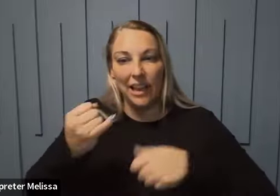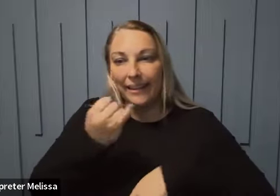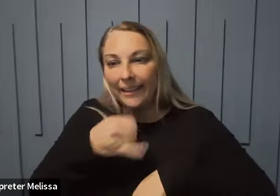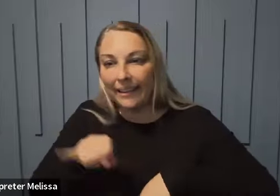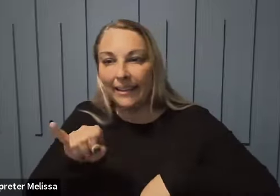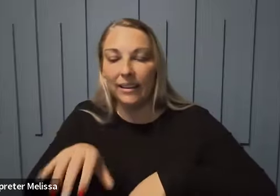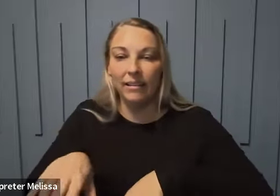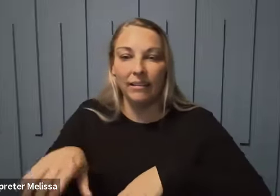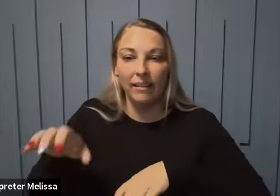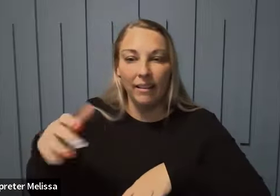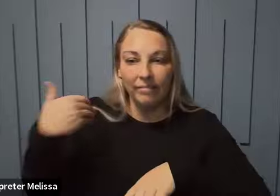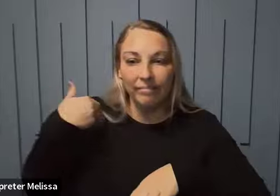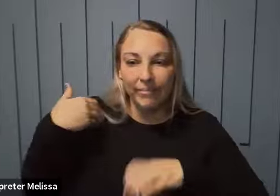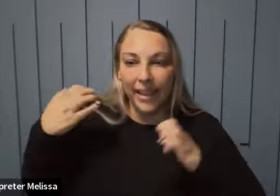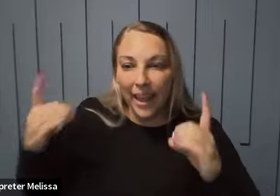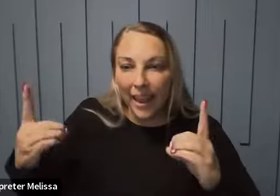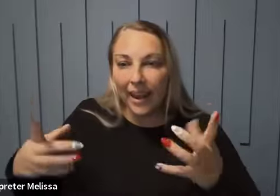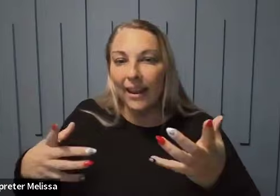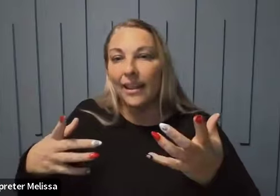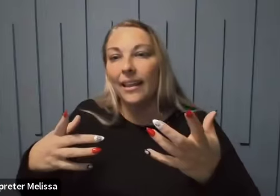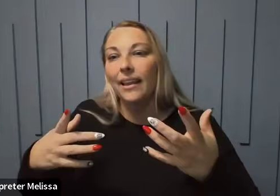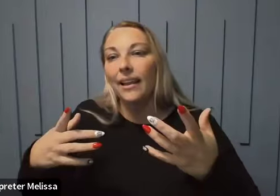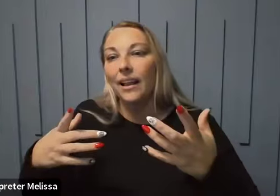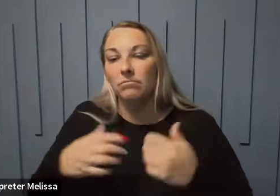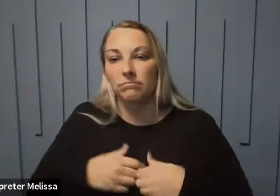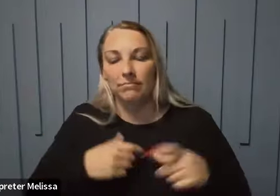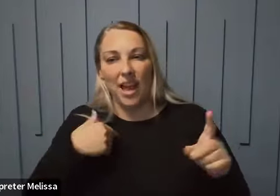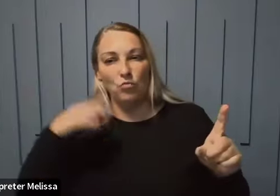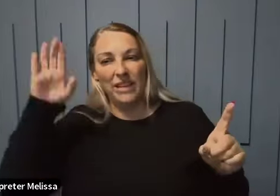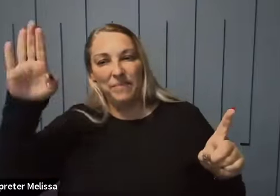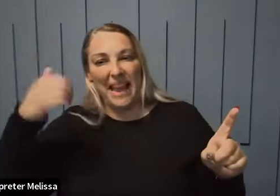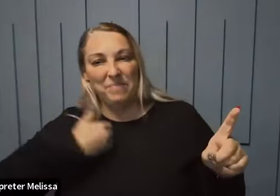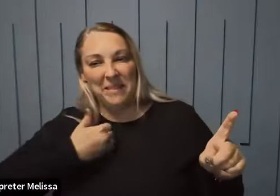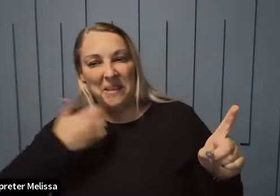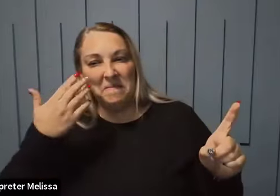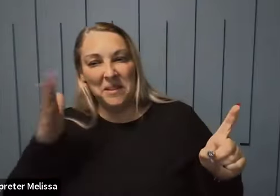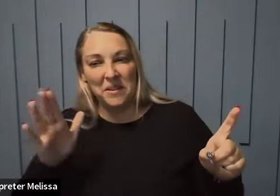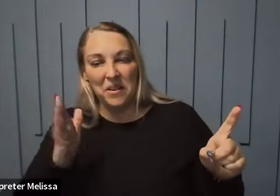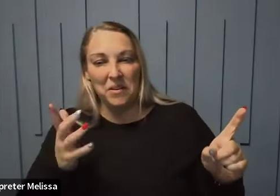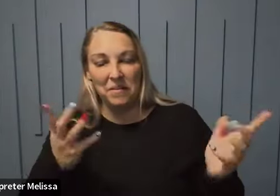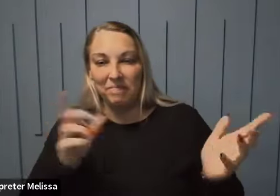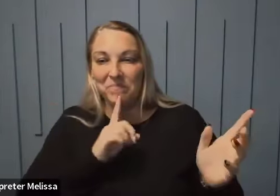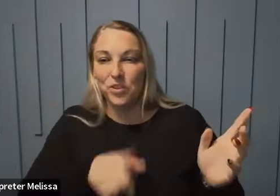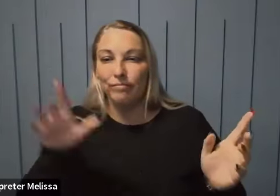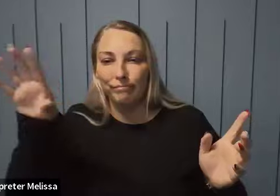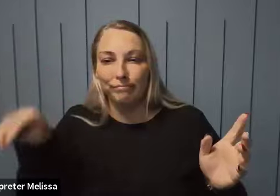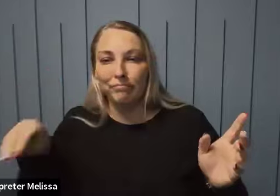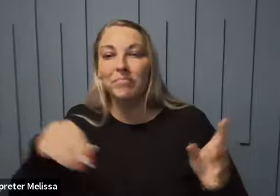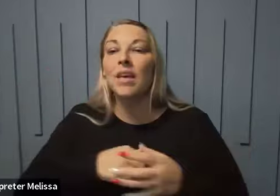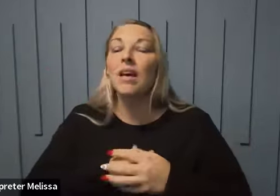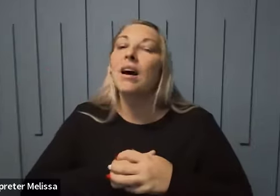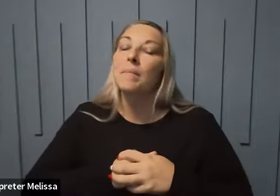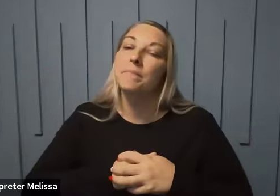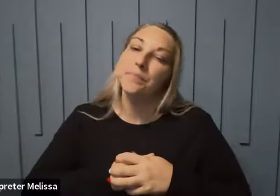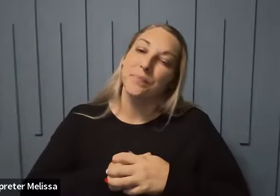had moved away from for a very long time. I raised my hand, so I guess I have a question. I'm not sure. So all these things. And